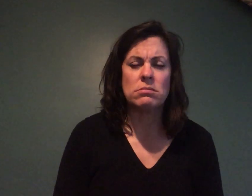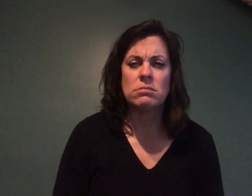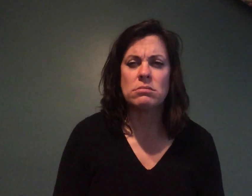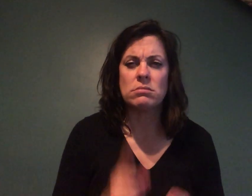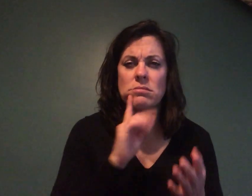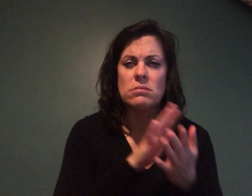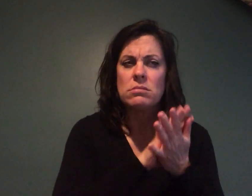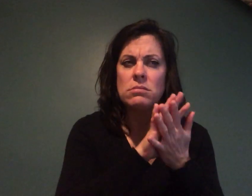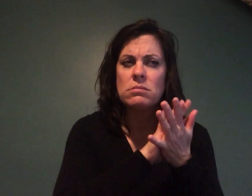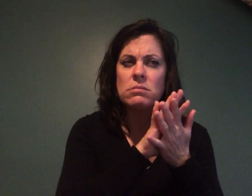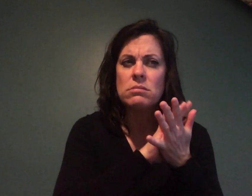You're just answering?